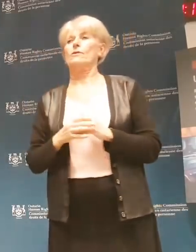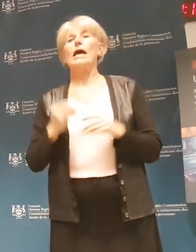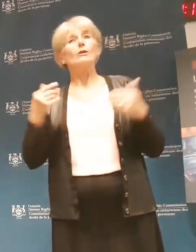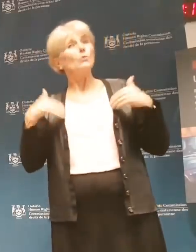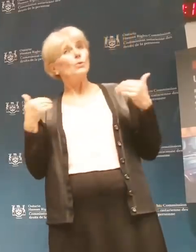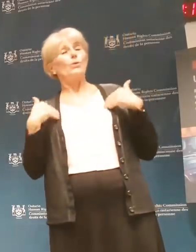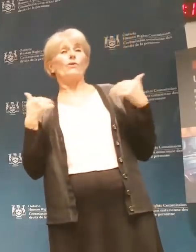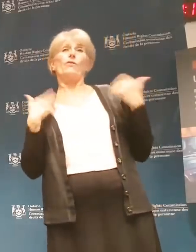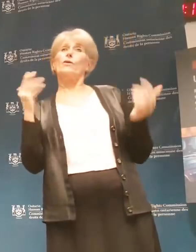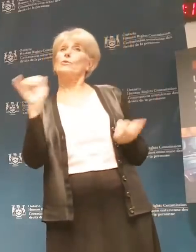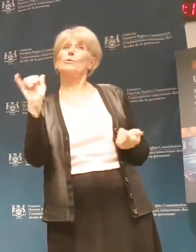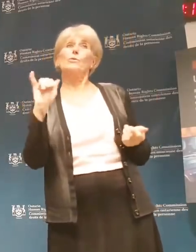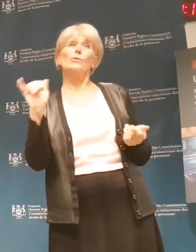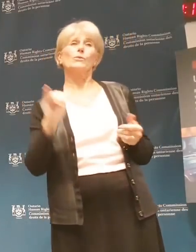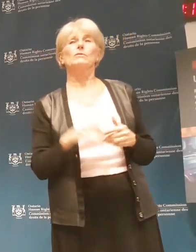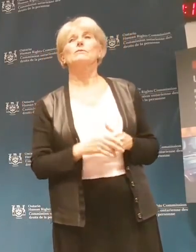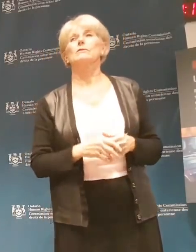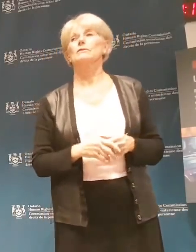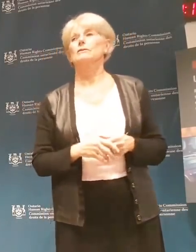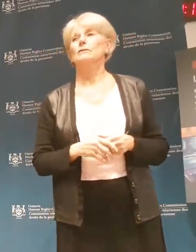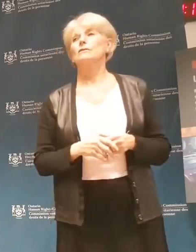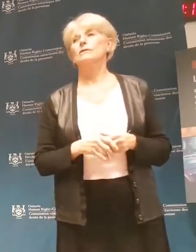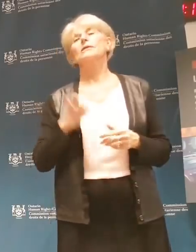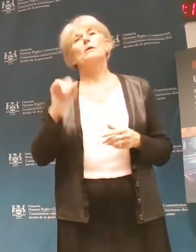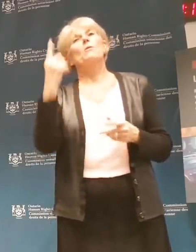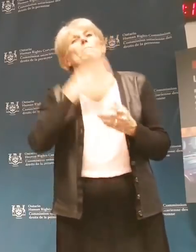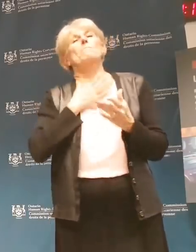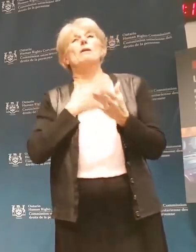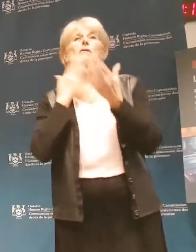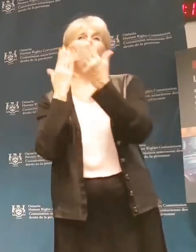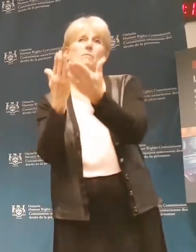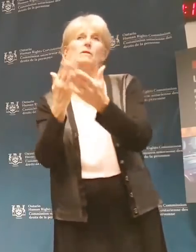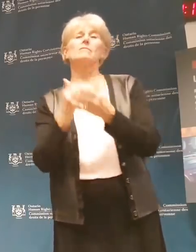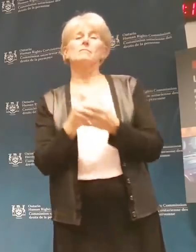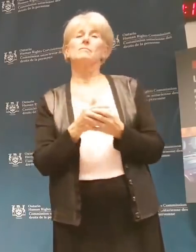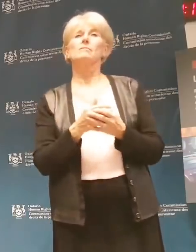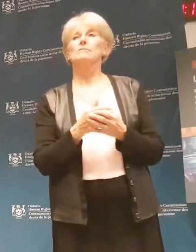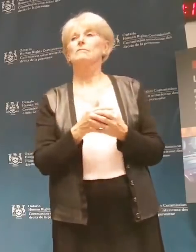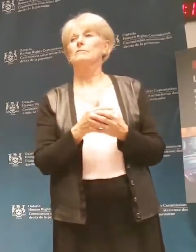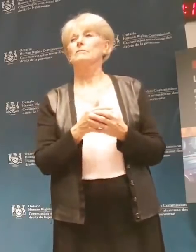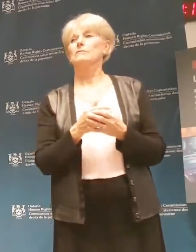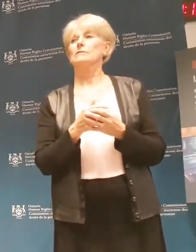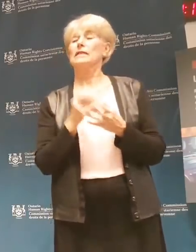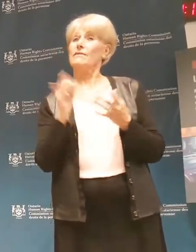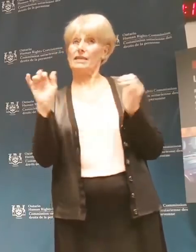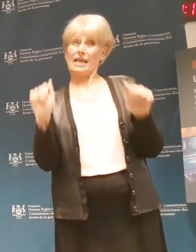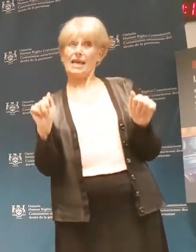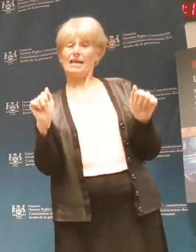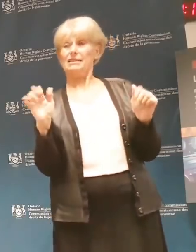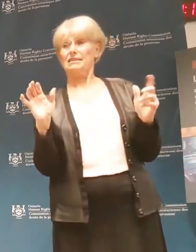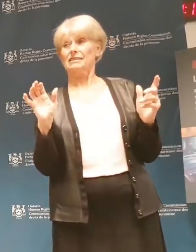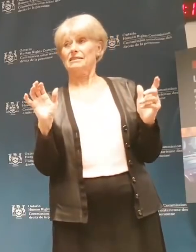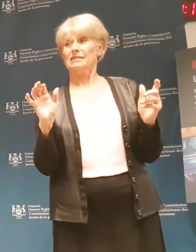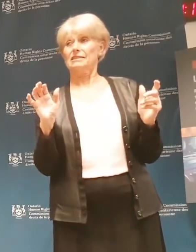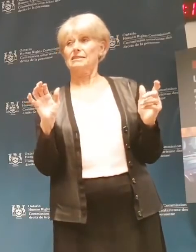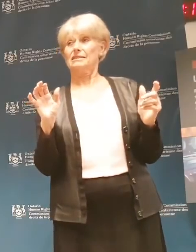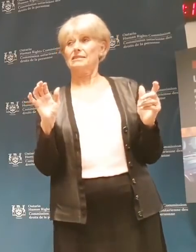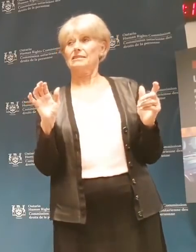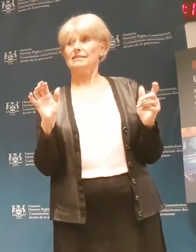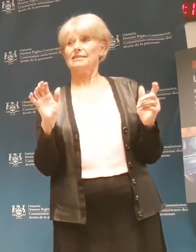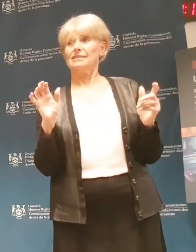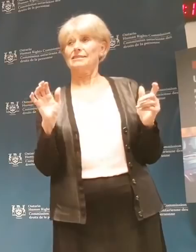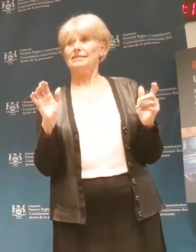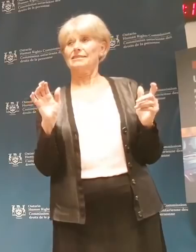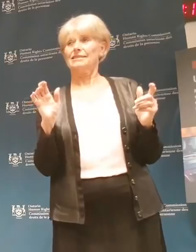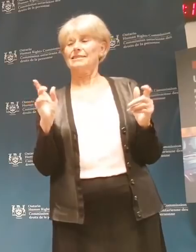youth as well. So that's one of my recommendations I would like to make. If you could do it, when you